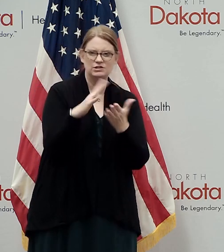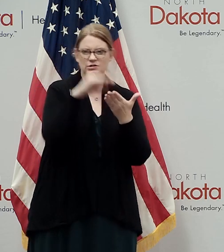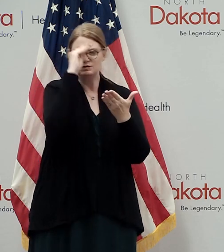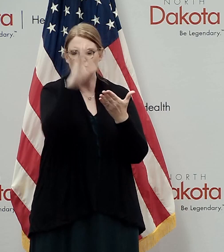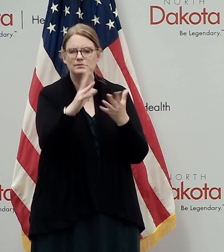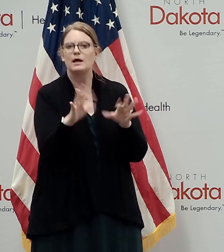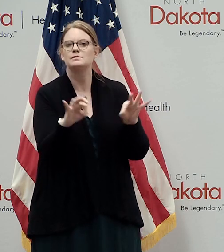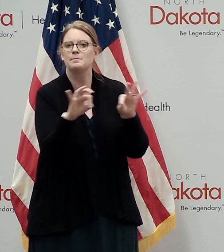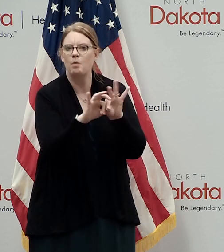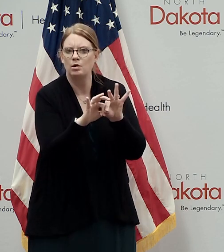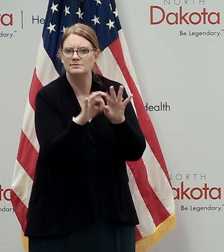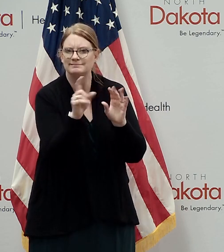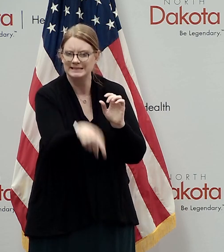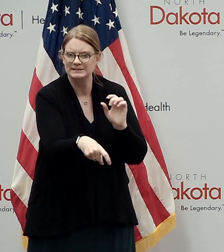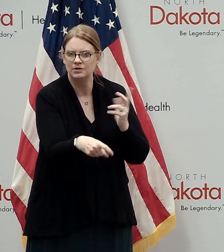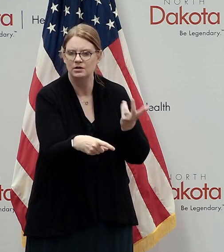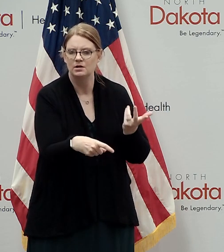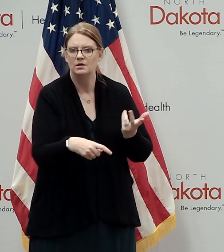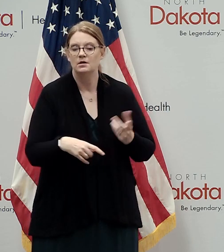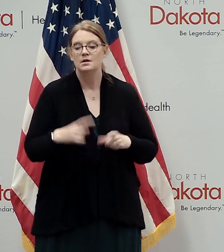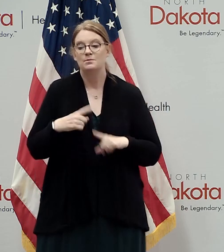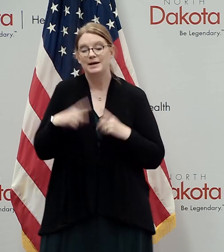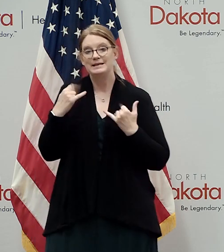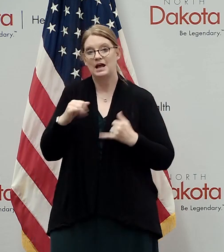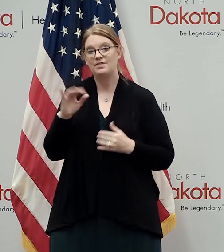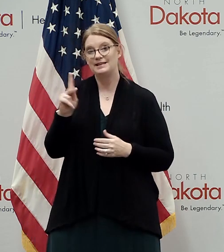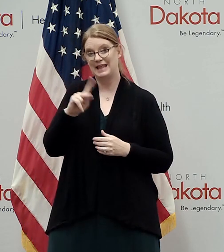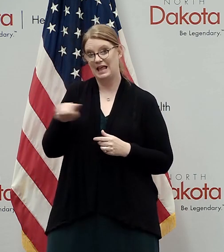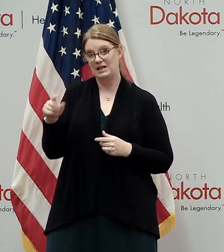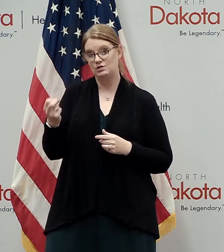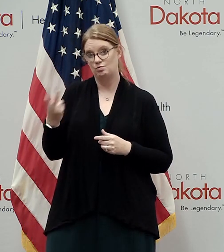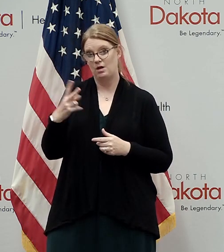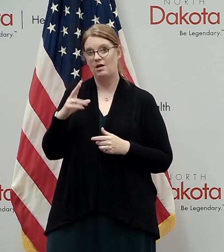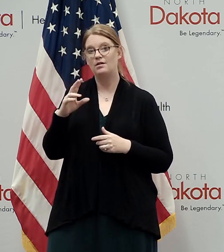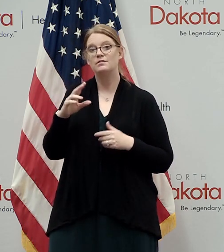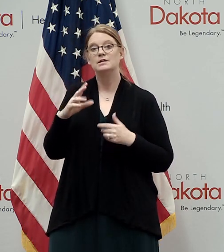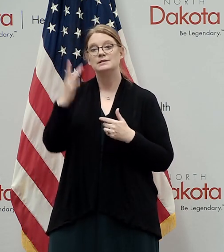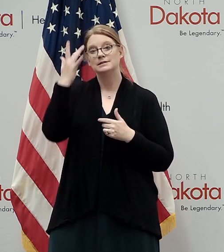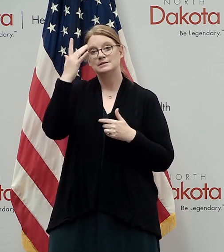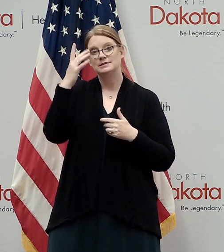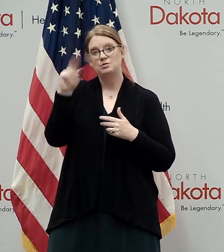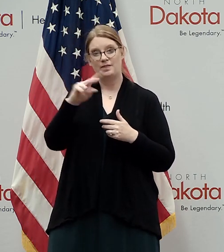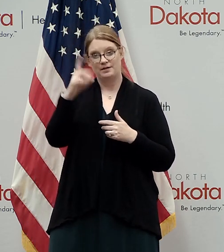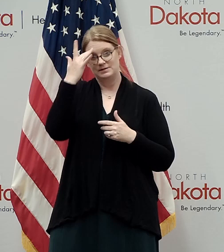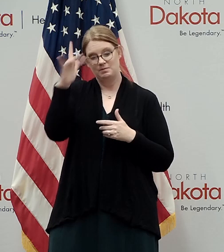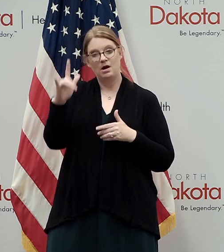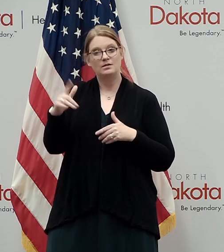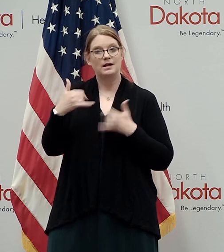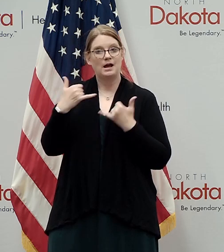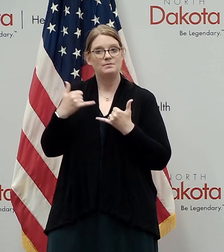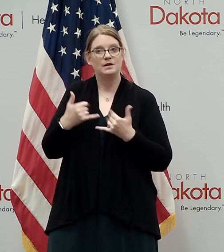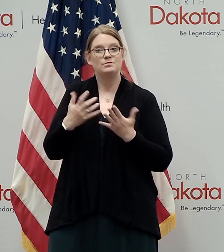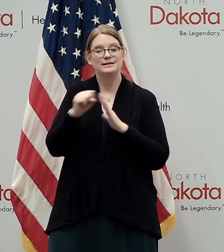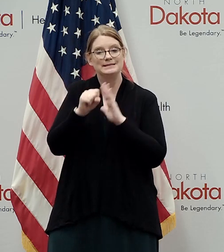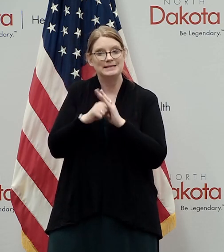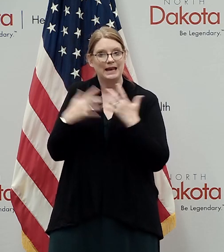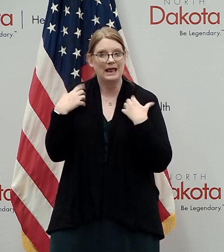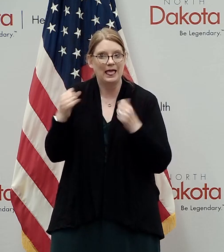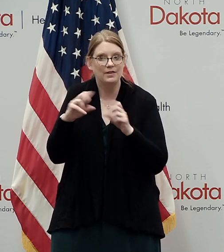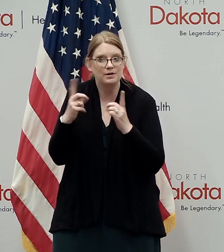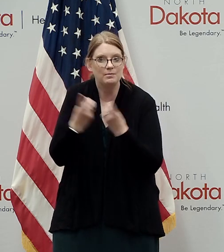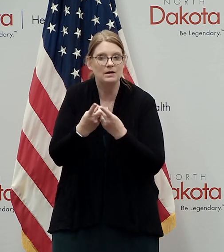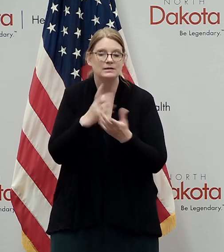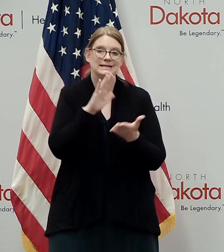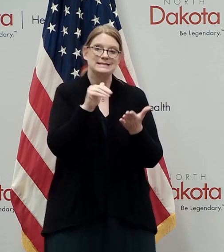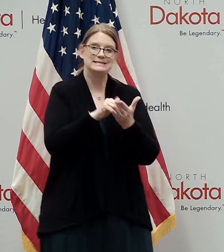But now our communities can utilize this K-12 Smart Restart update along with information from the State Health Department, the Centers